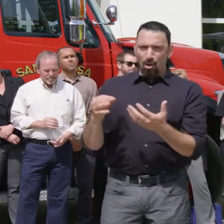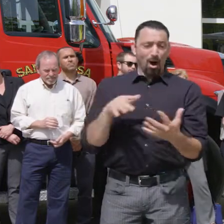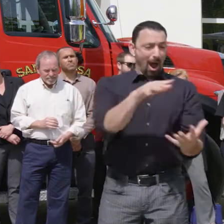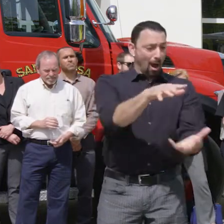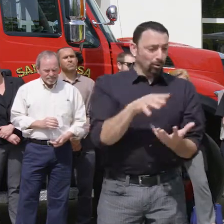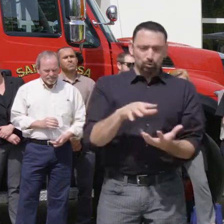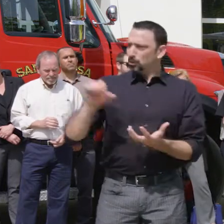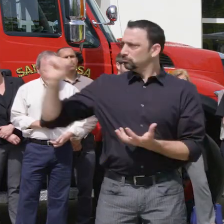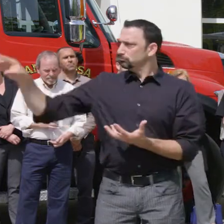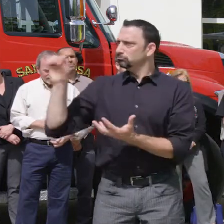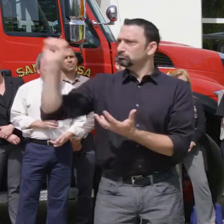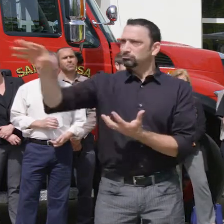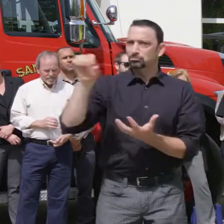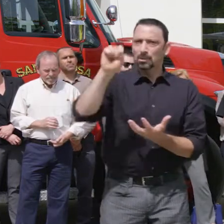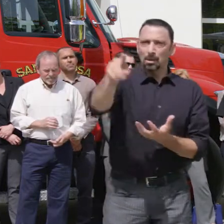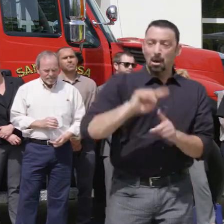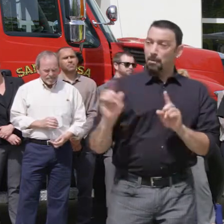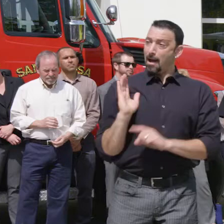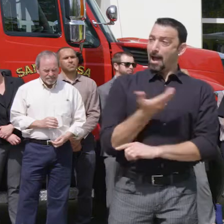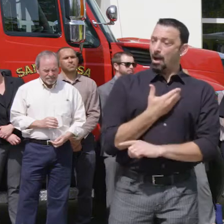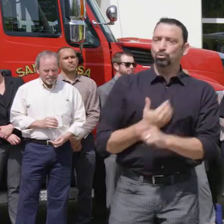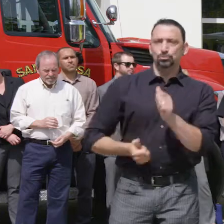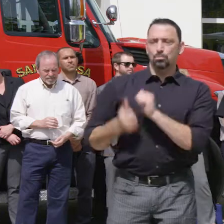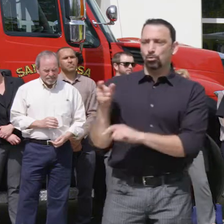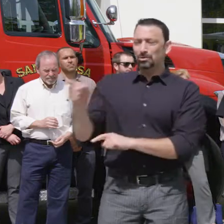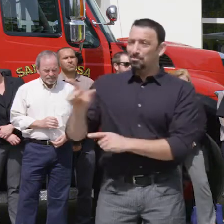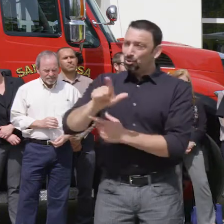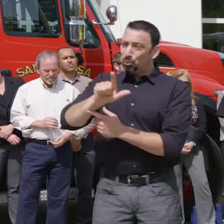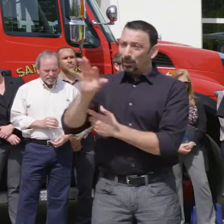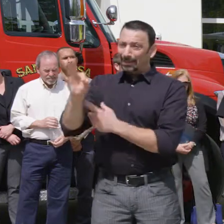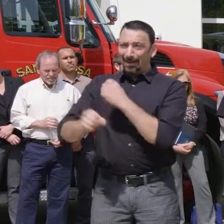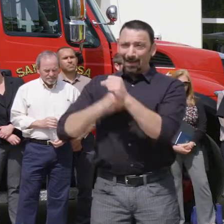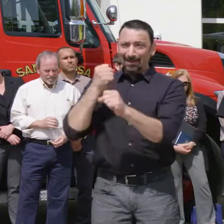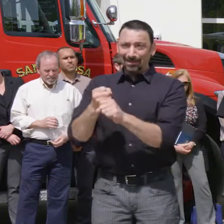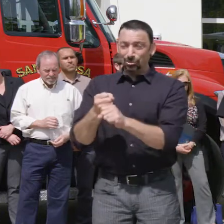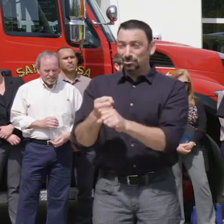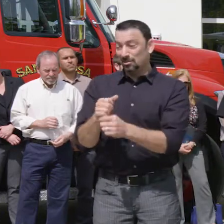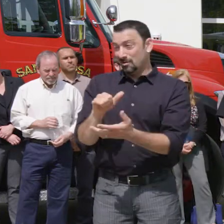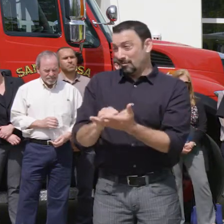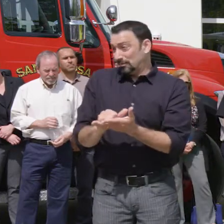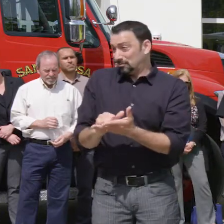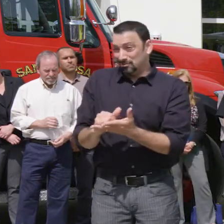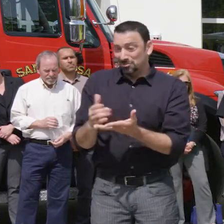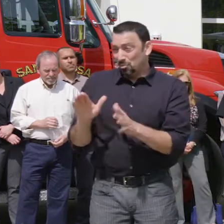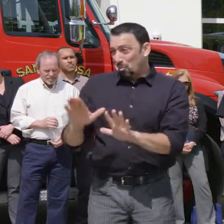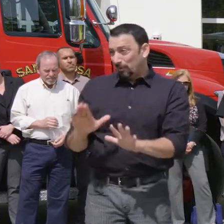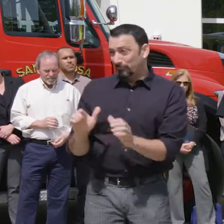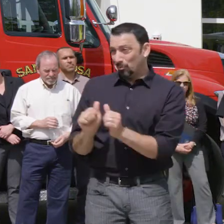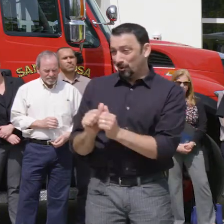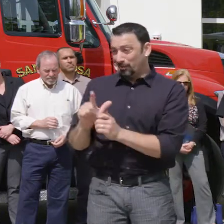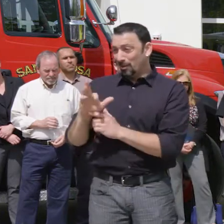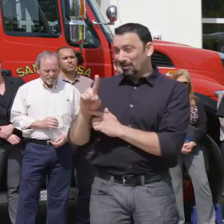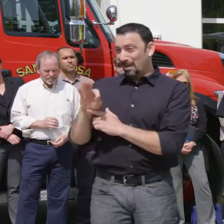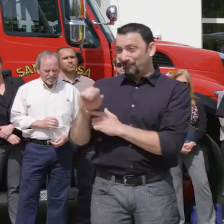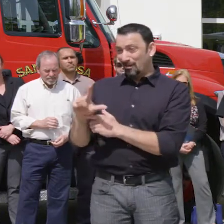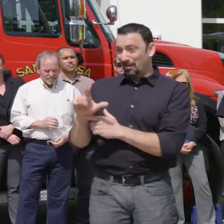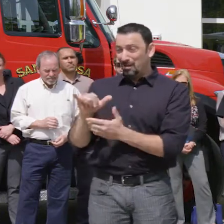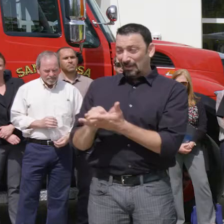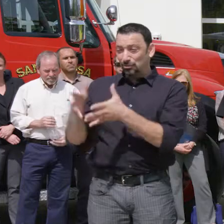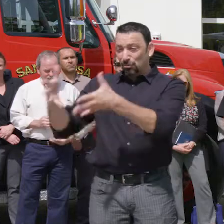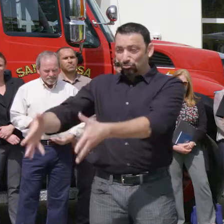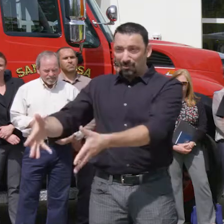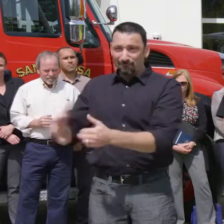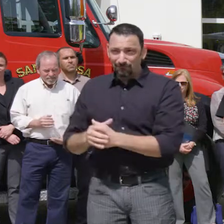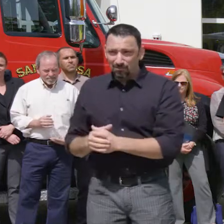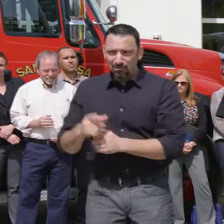but ours was the main one. But 29 years is about the best I think we can hope for with the landfill. Do you know a percentage of the loss? I mean, did you lose 10%,